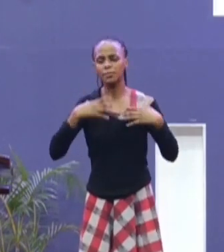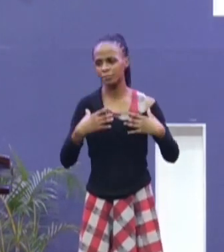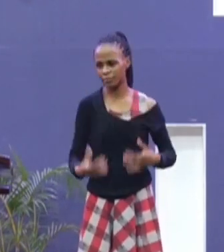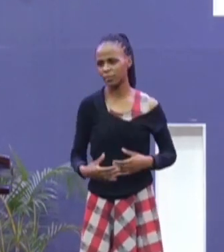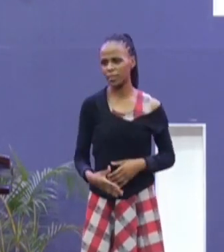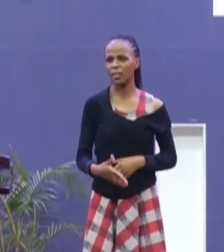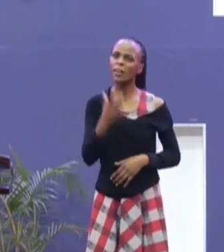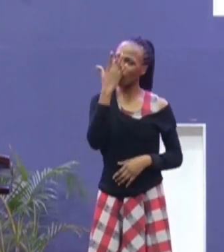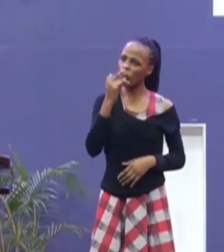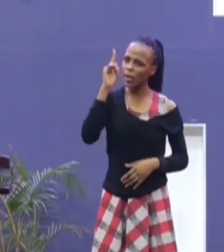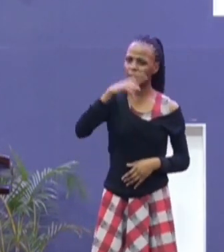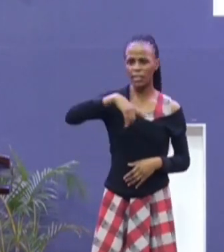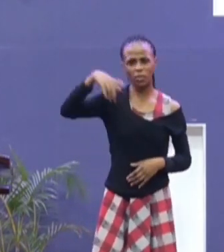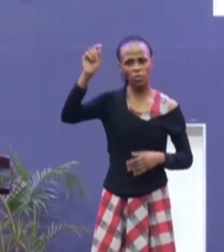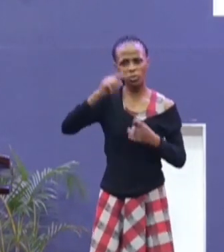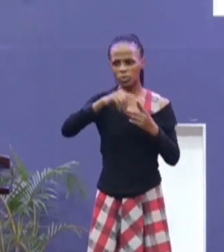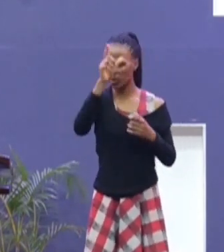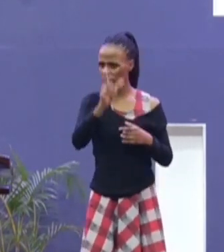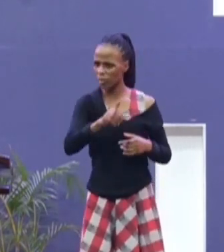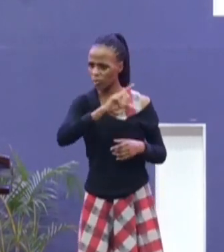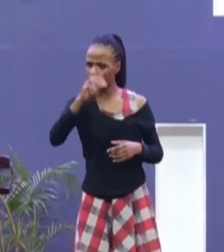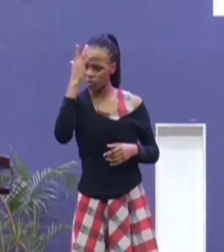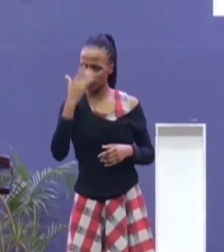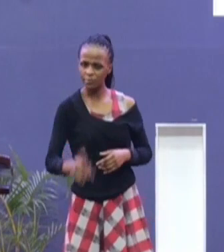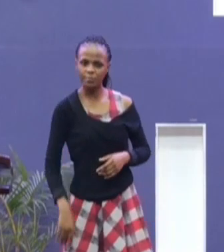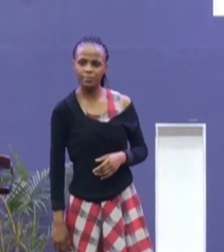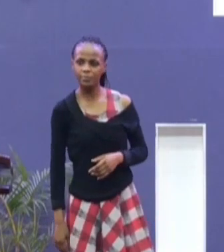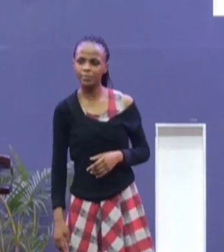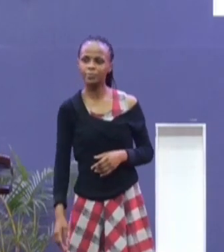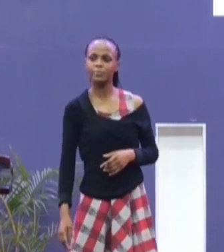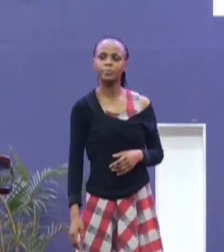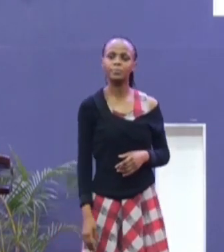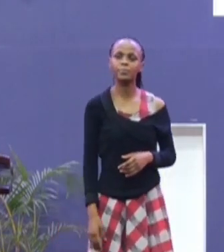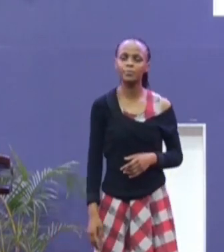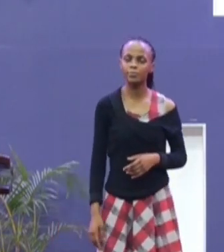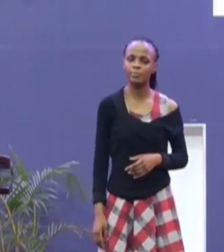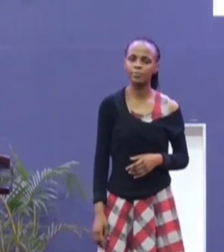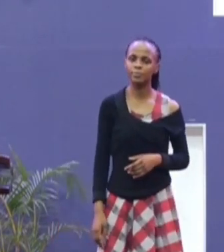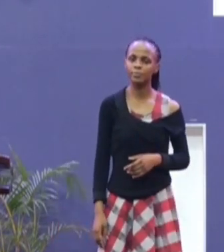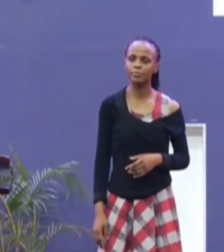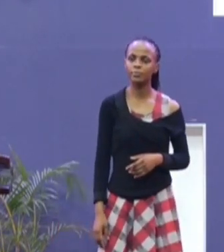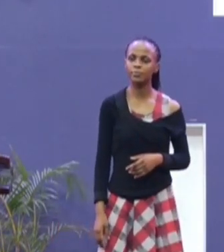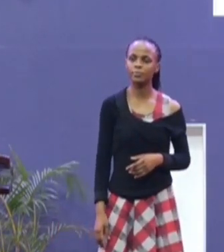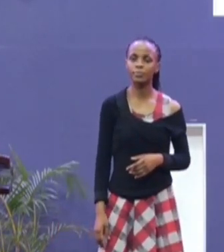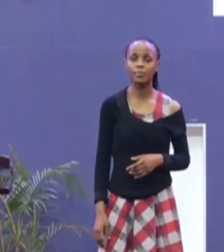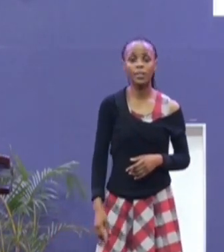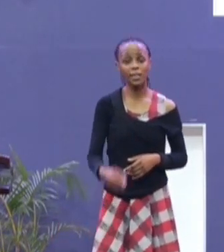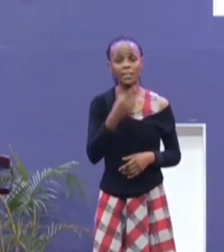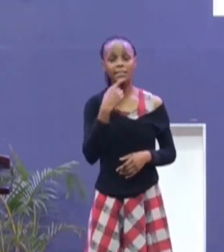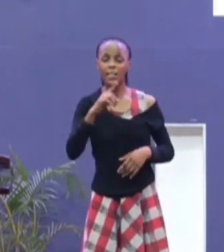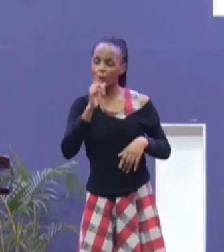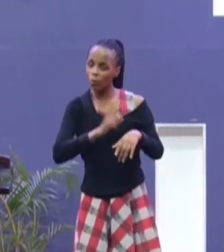then why did he go to the cross? Kati ddala lwachi yagenda ku musaalaba? So he says, when you know the